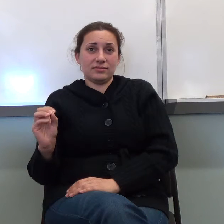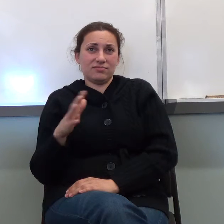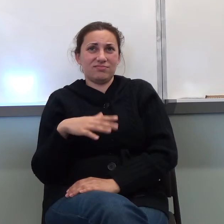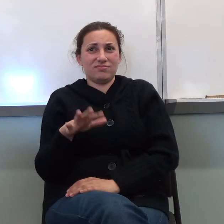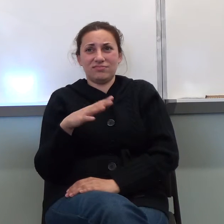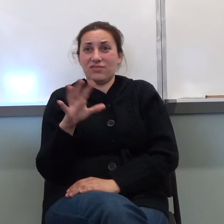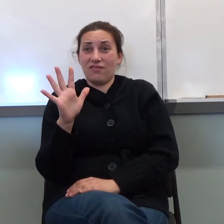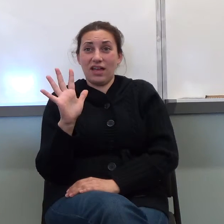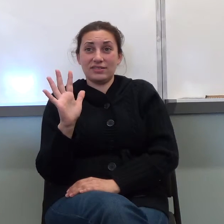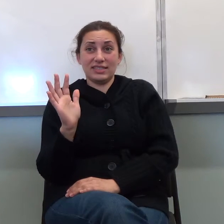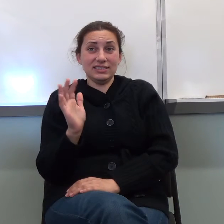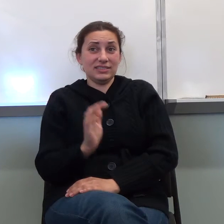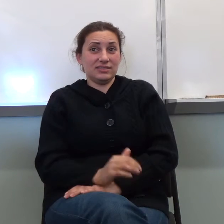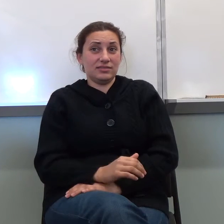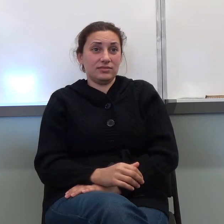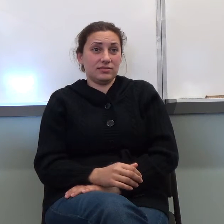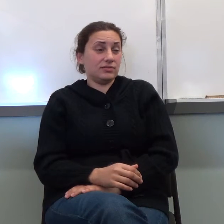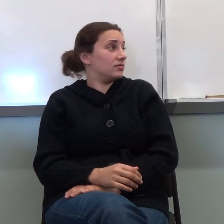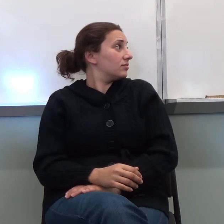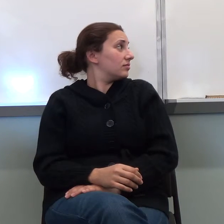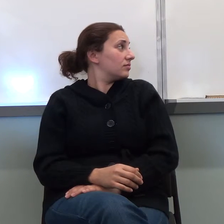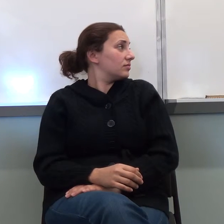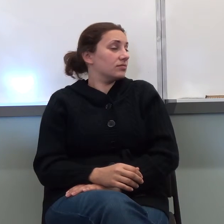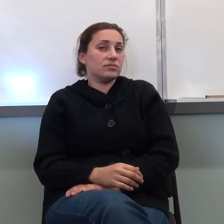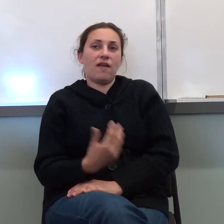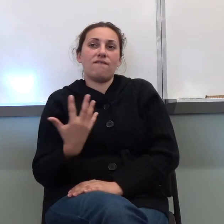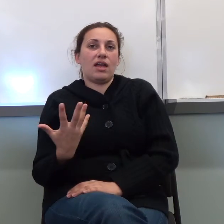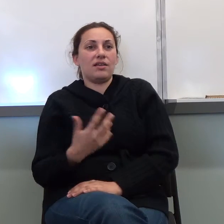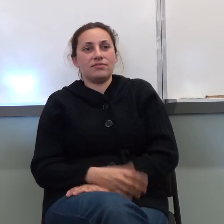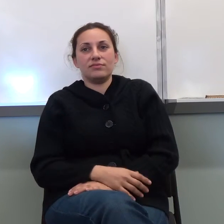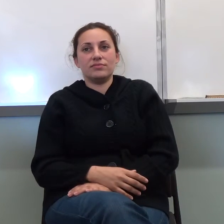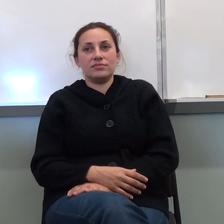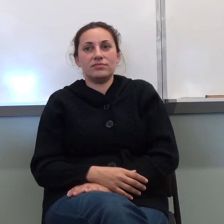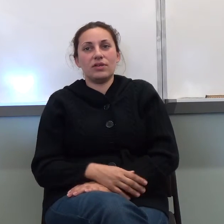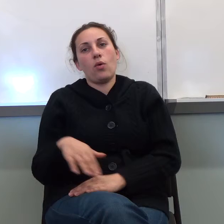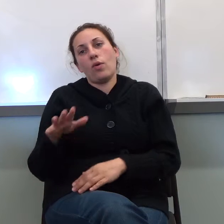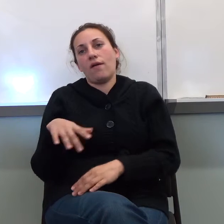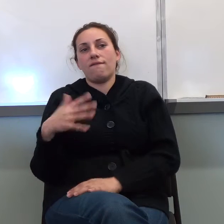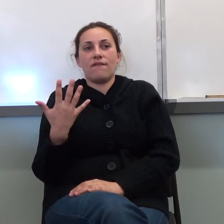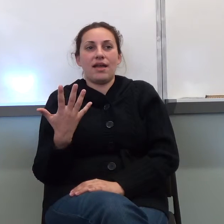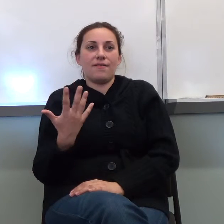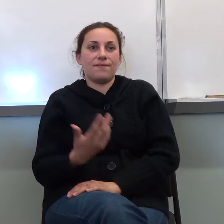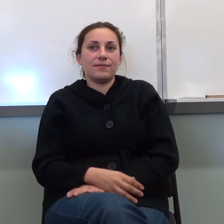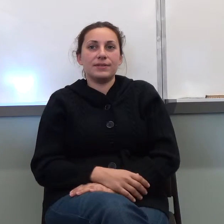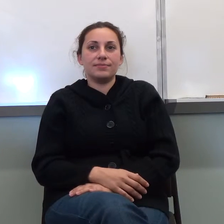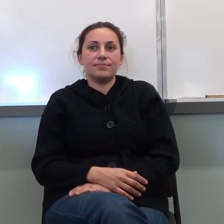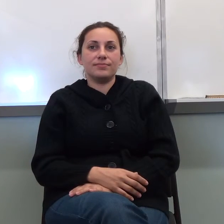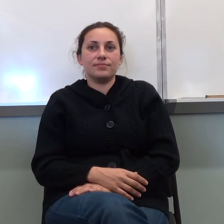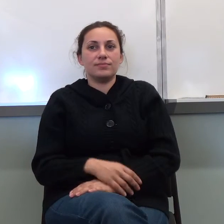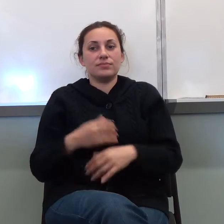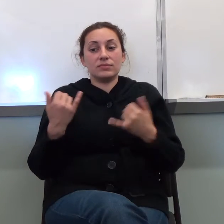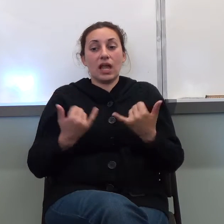huh? Yeah. 6? And all we need to know is that that's going to be at least 5, because now we'll say this is